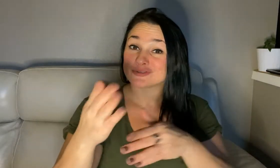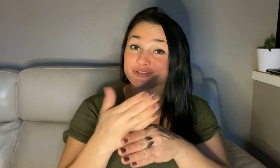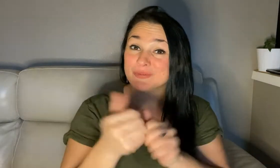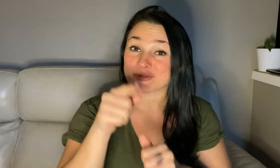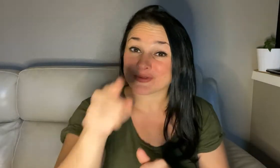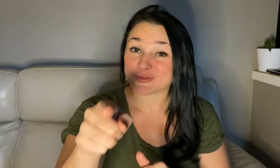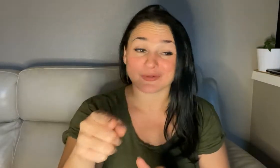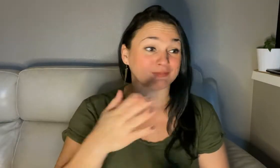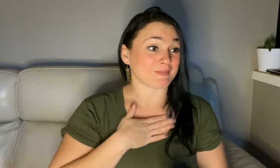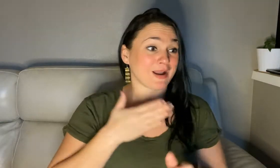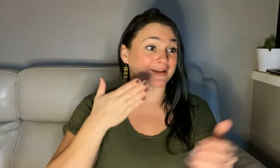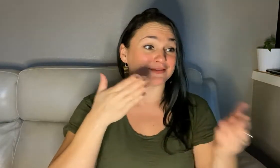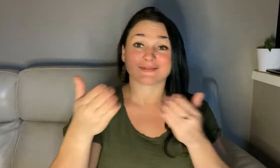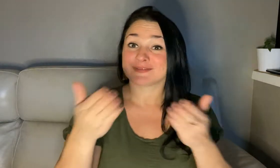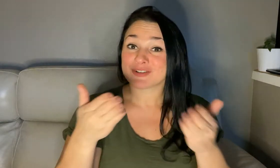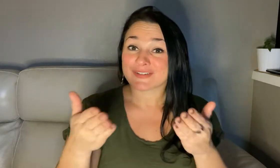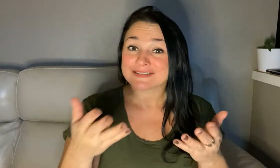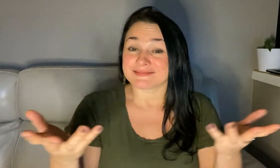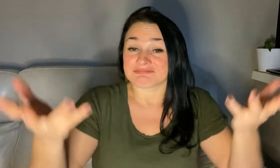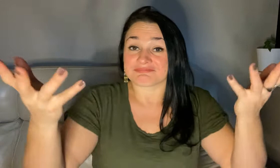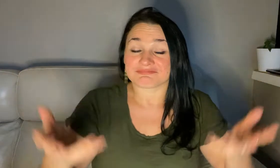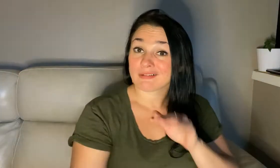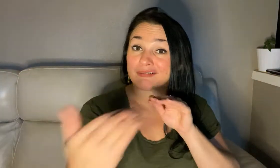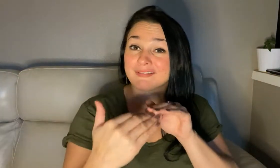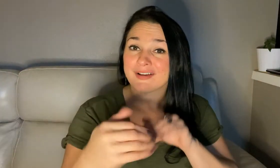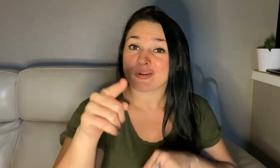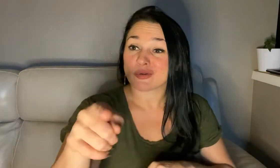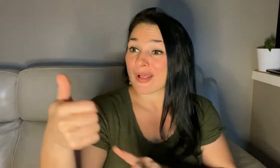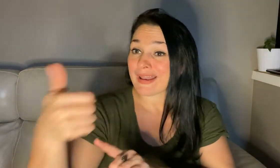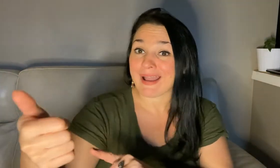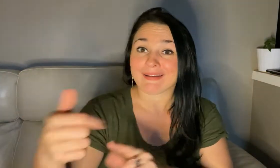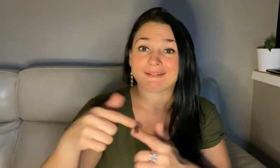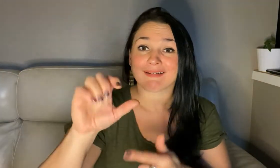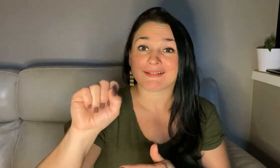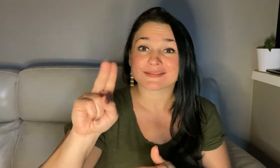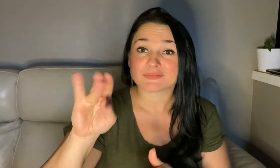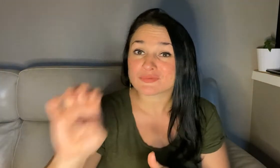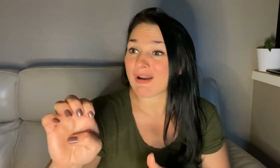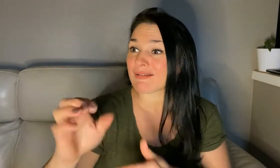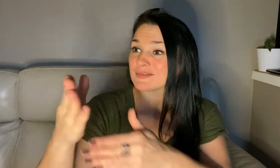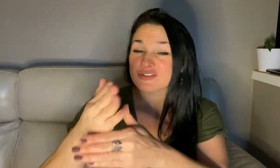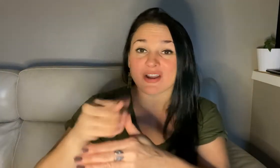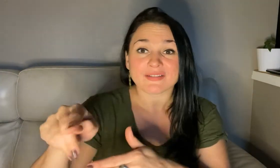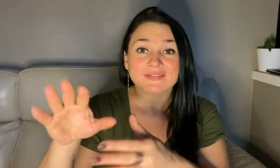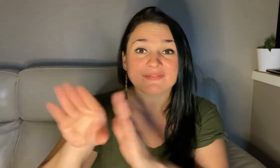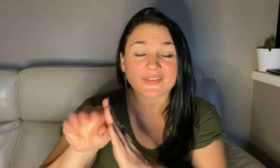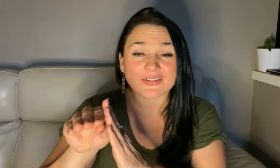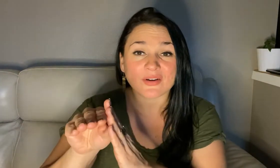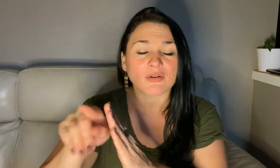like my goal was to share with you, I think this is my service. It's equivalent to you can like or subscribe or share this video